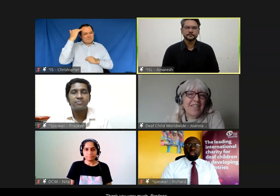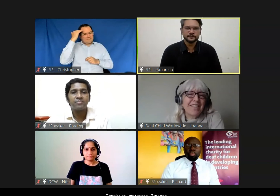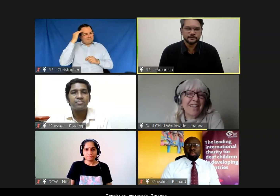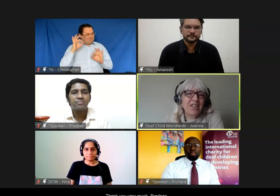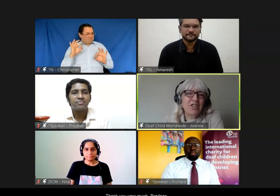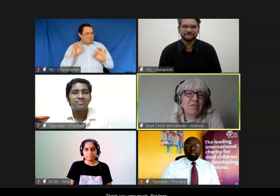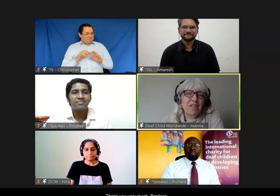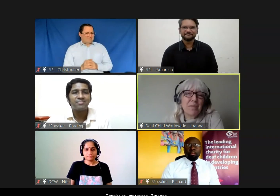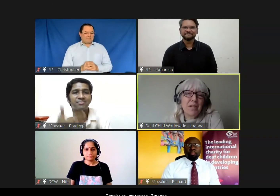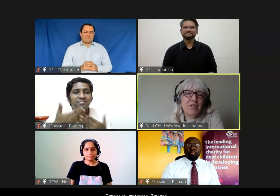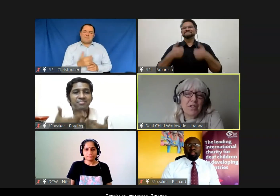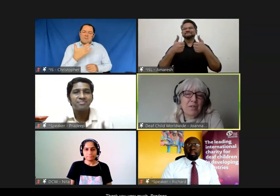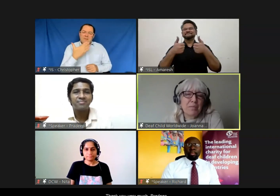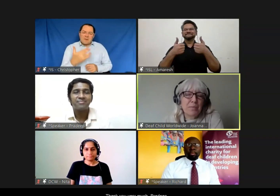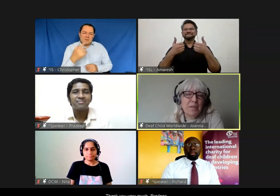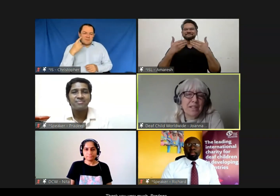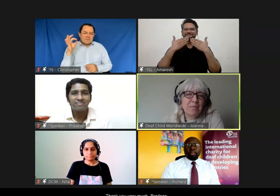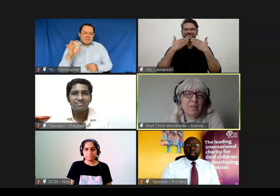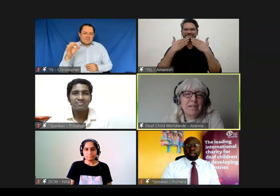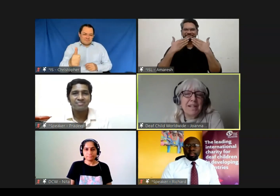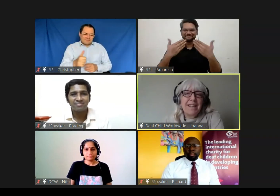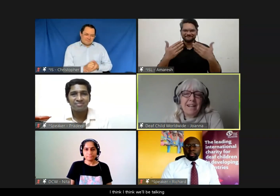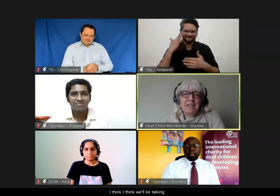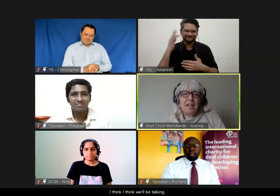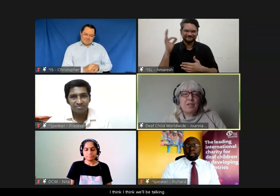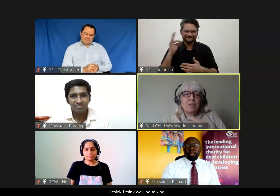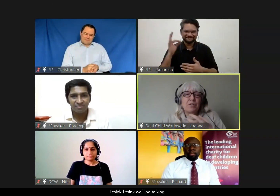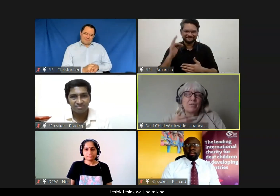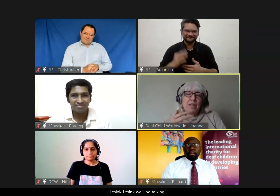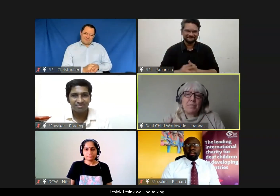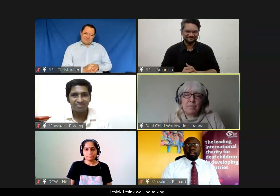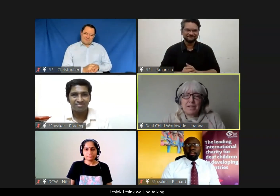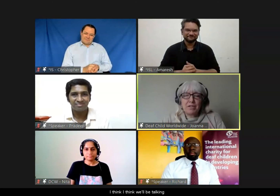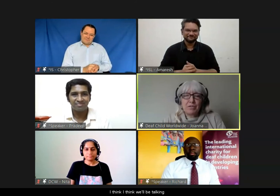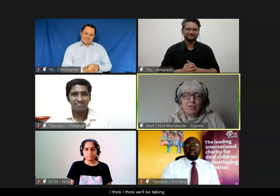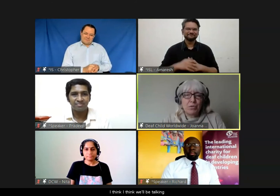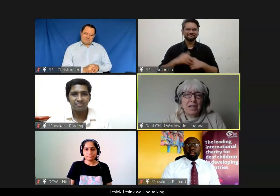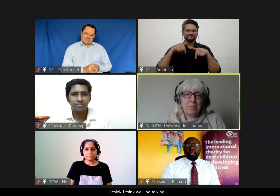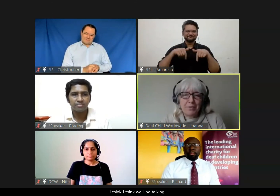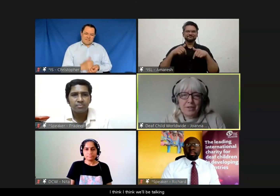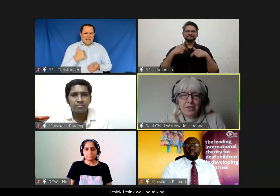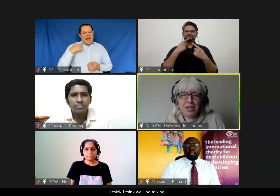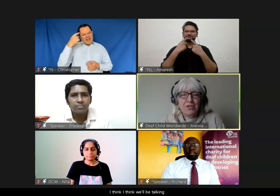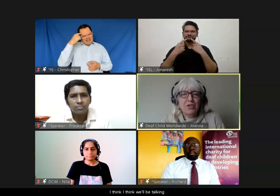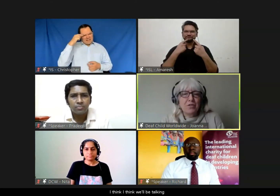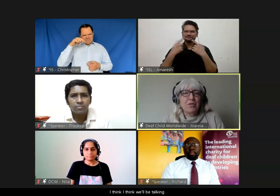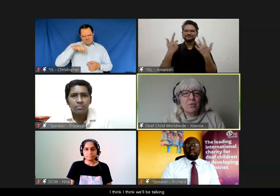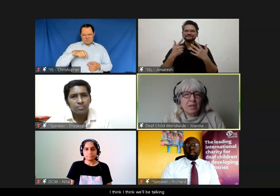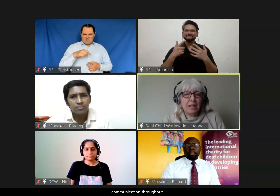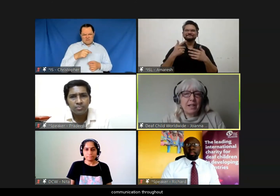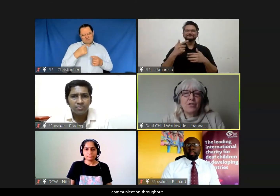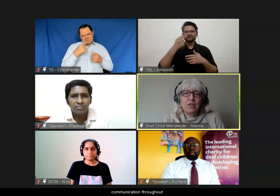Right. Thank you very much, Pradeep. I think we'll sort of be talking about the challenges